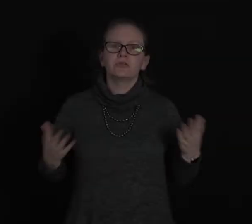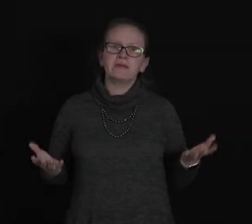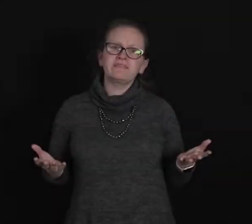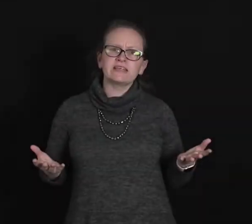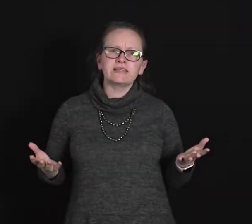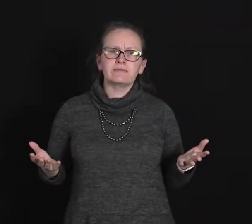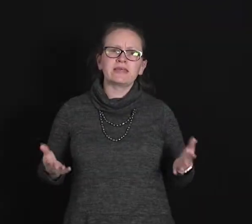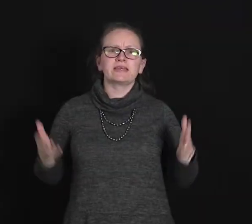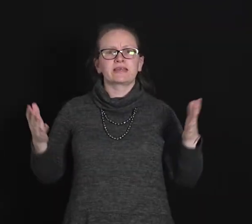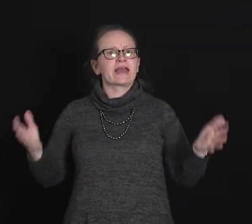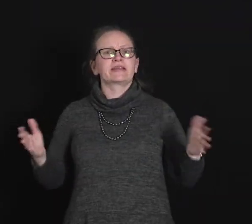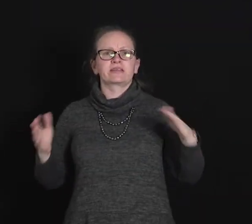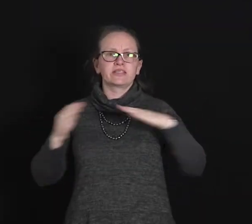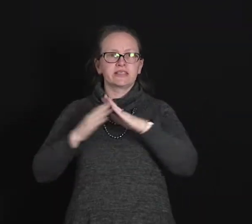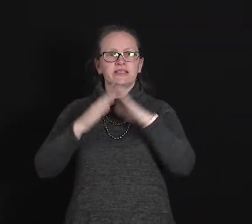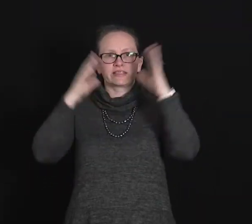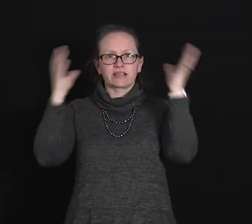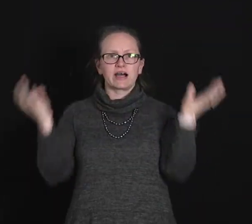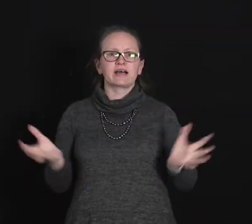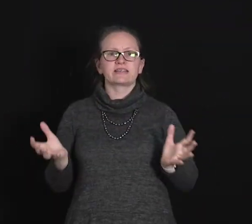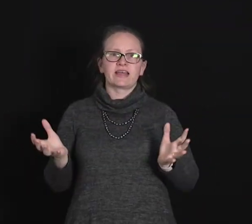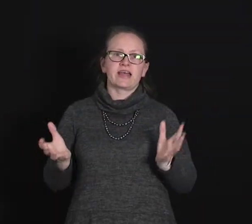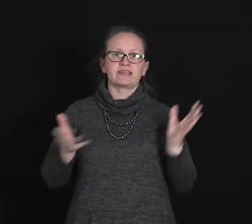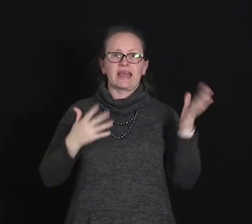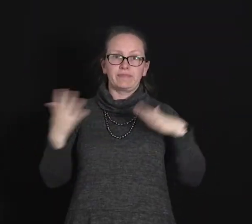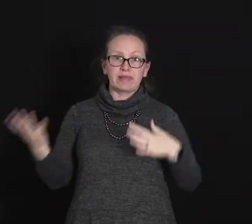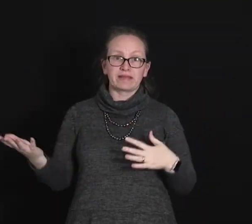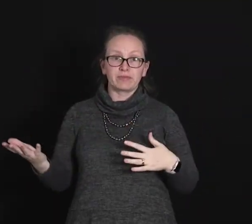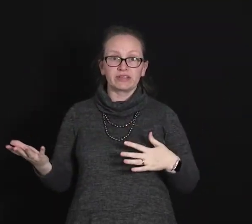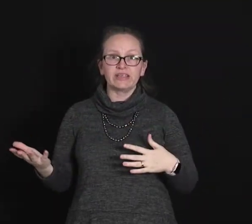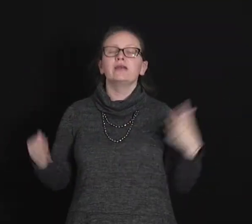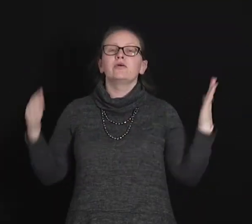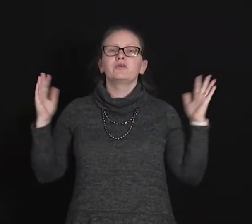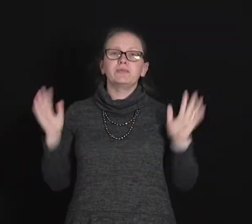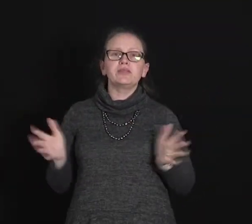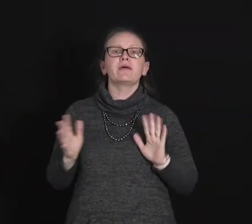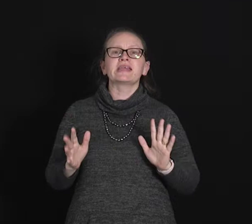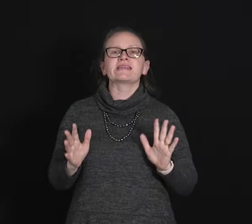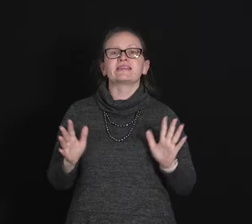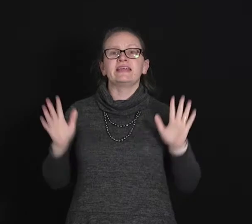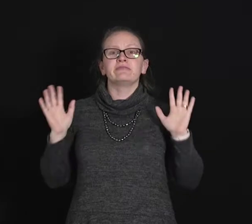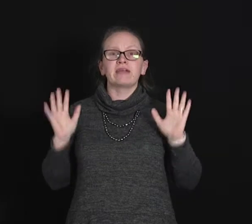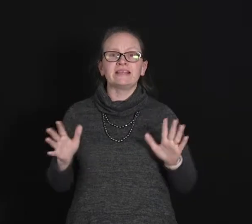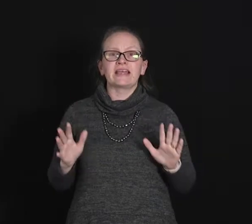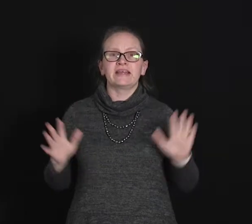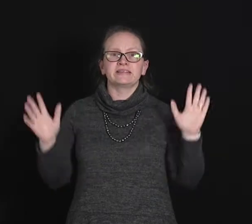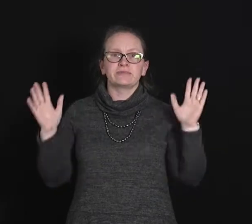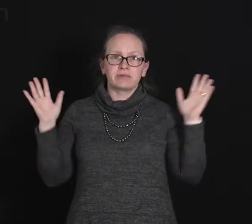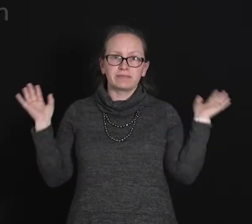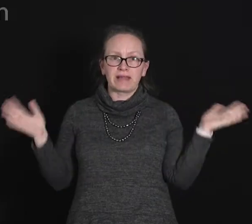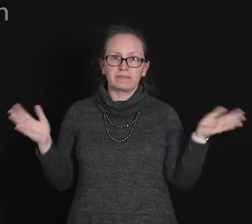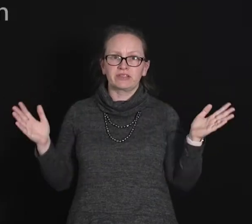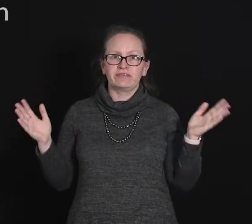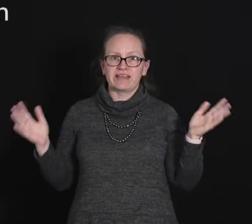So we've seen that we can consider stars as a black body which predominantly radiate with black body